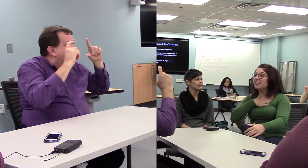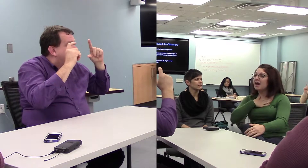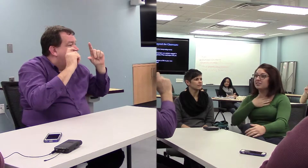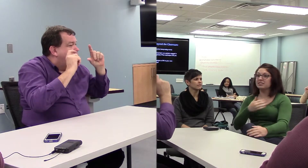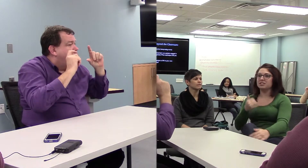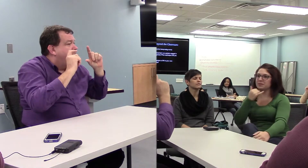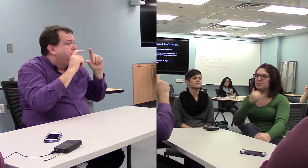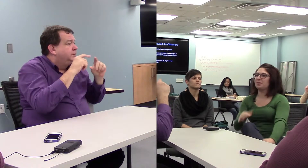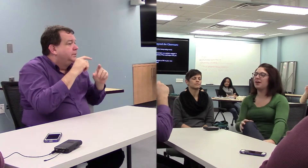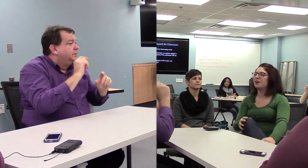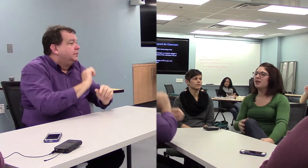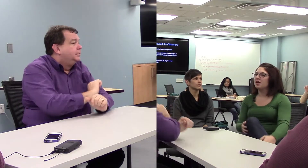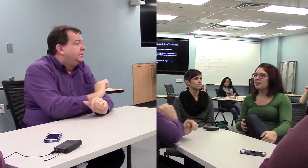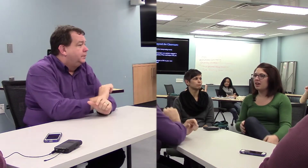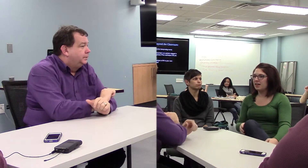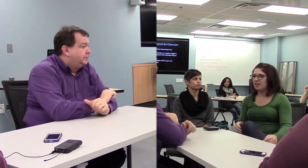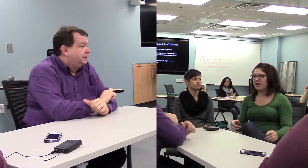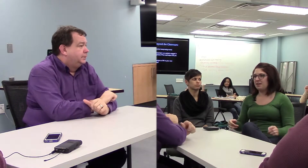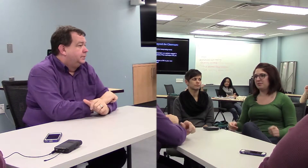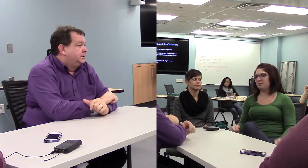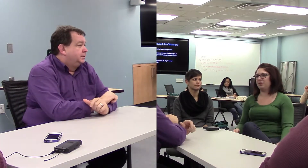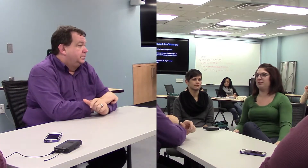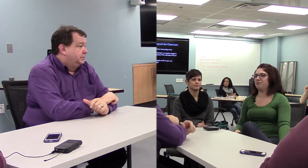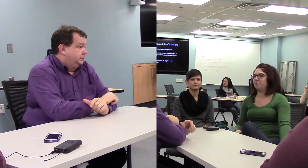8,000, excuse me, interpreter error. And it was beautiful.